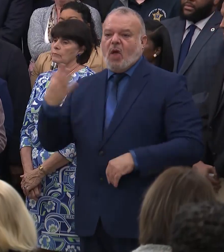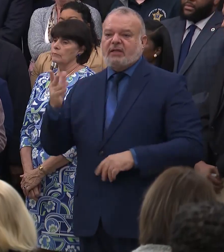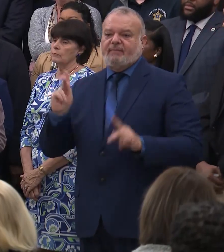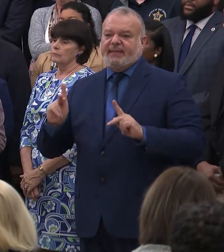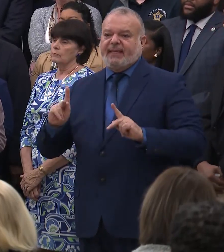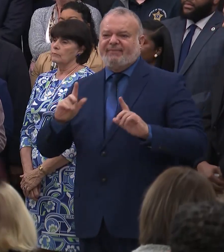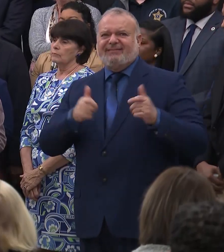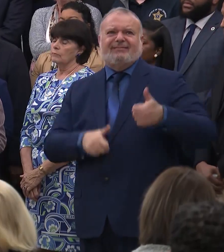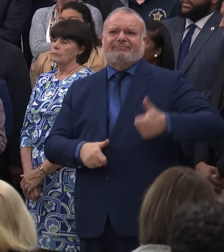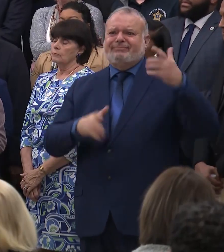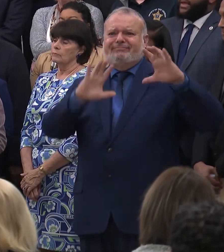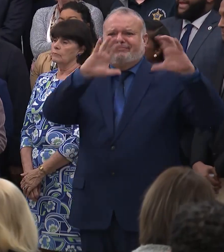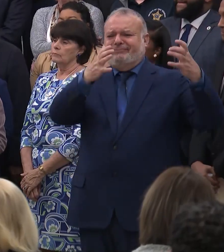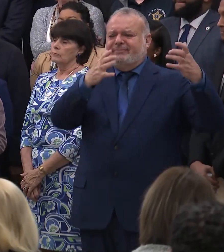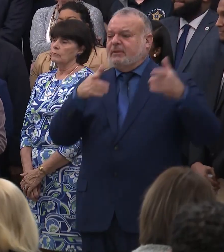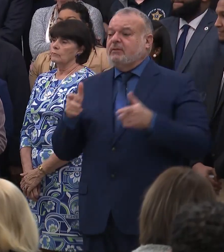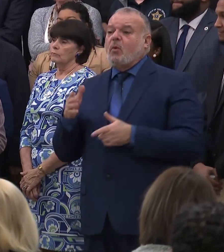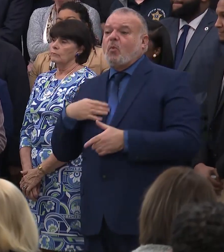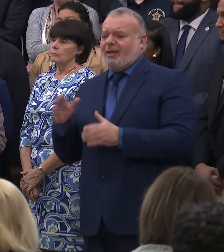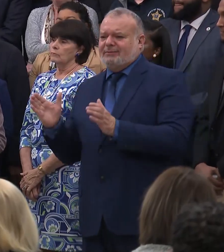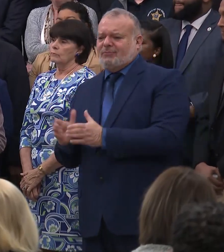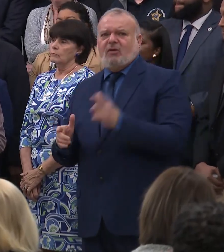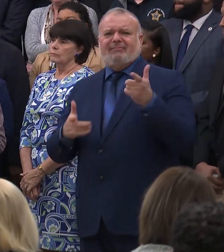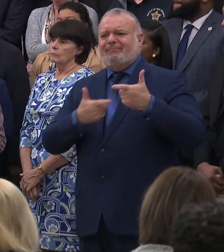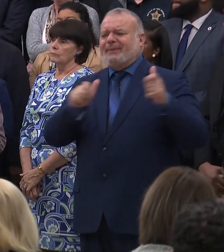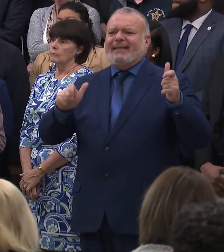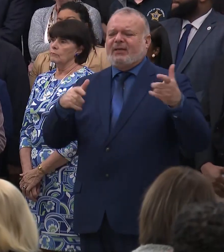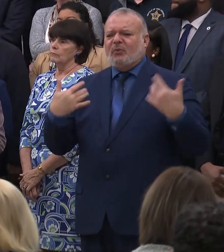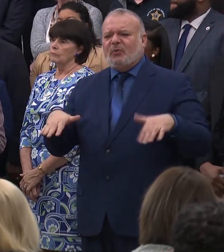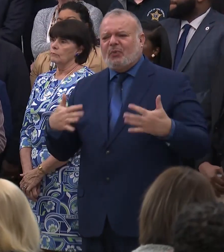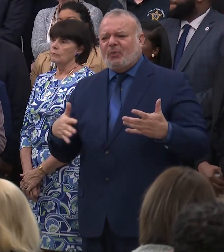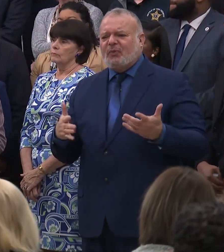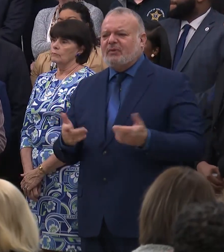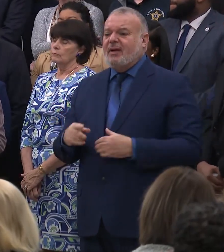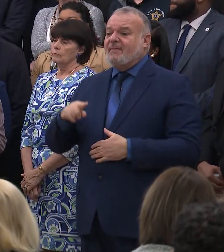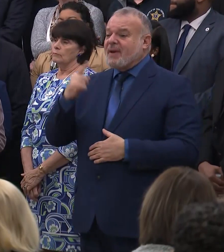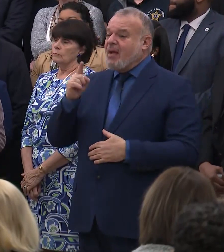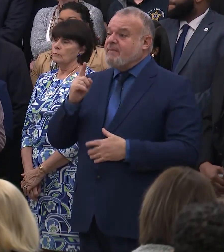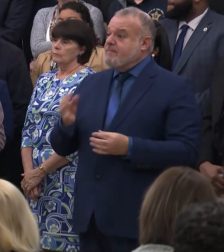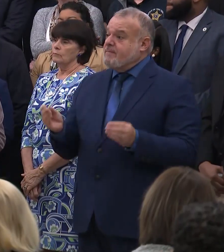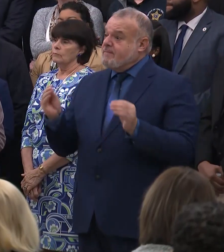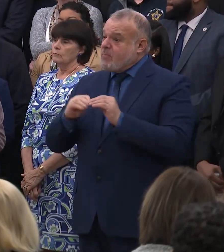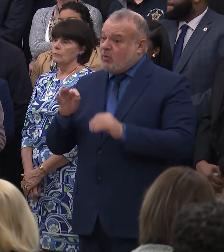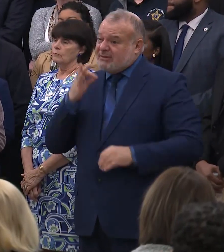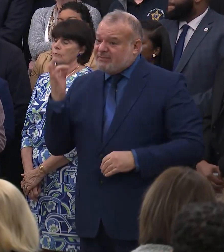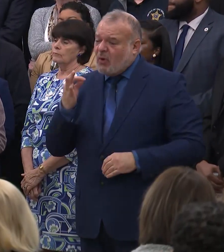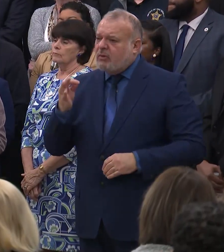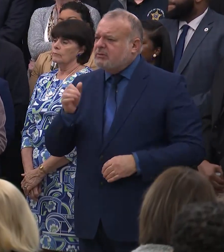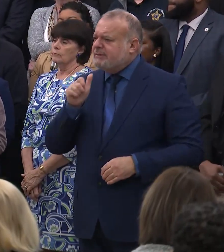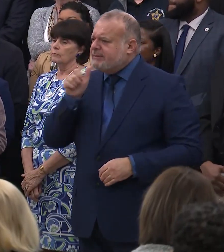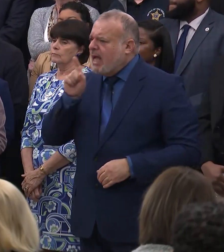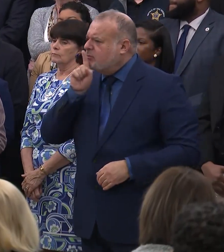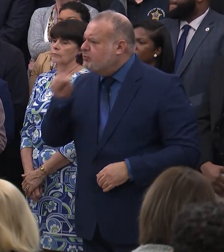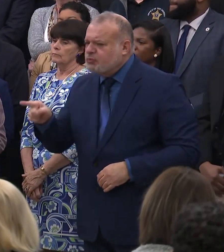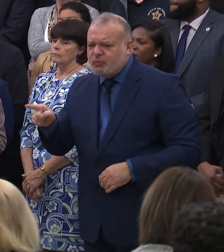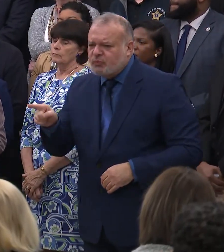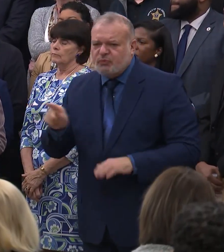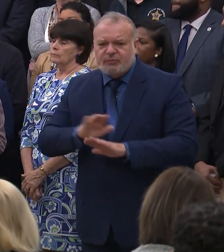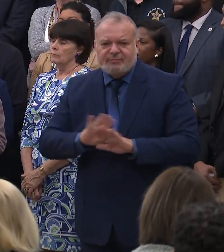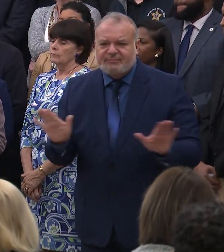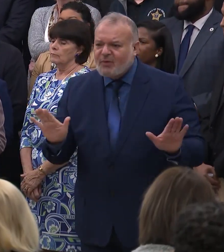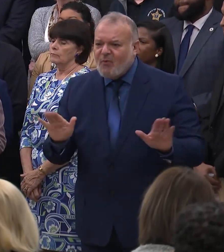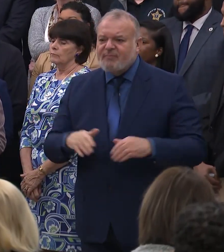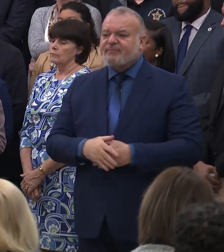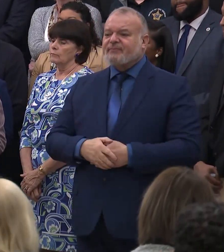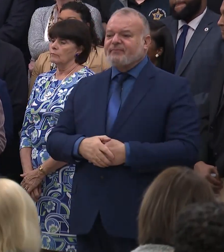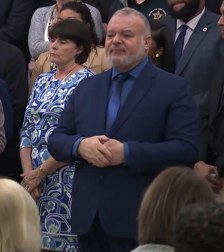not because they engaged more in the possession of marijuana. That same report ranked Massachusetts 18th